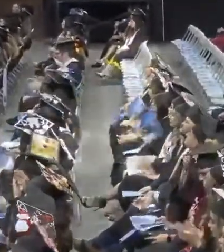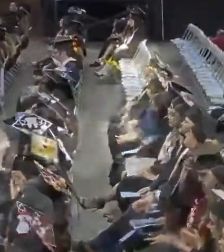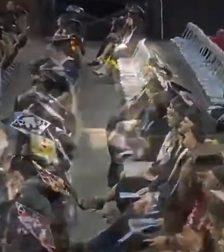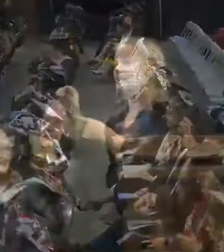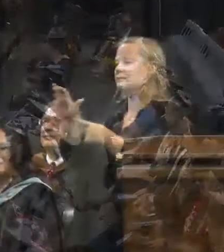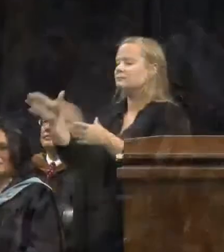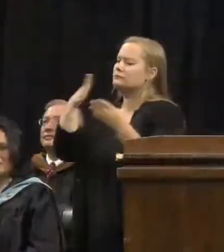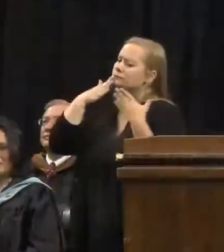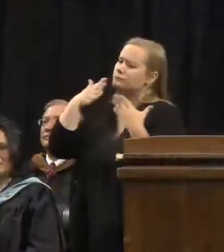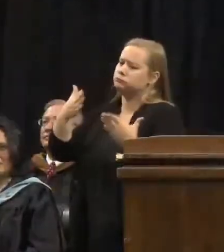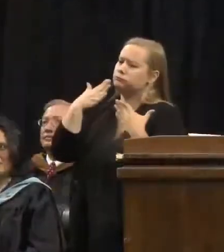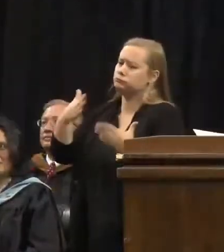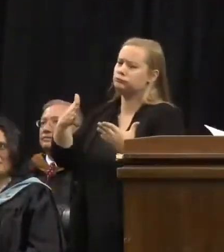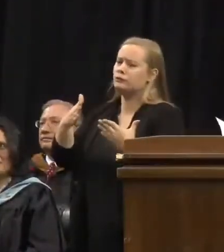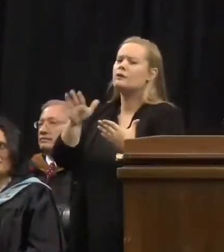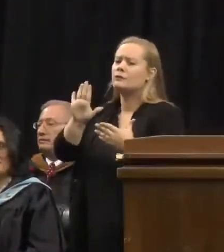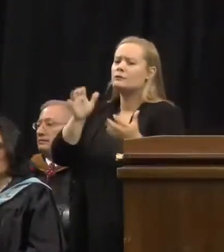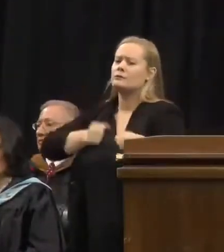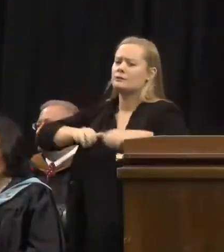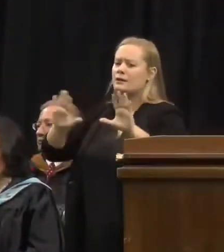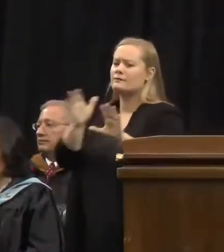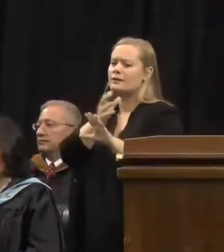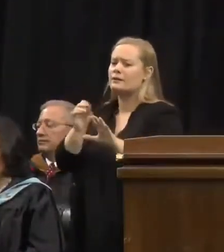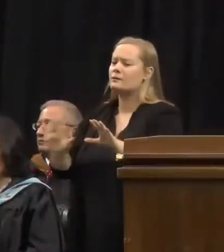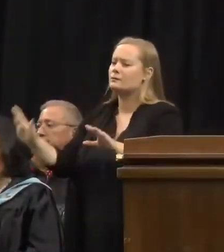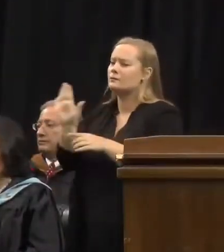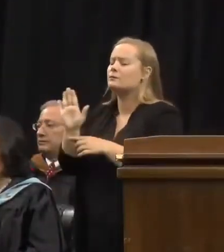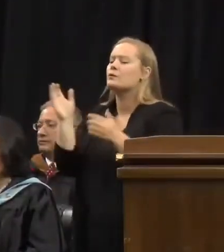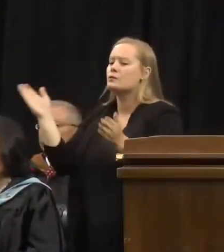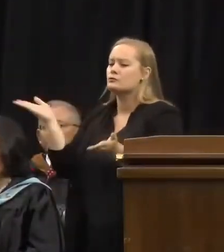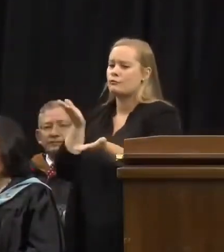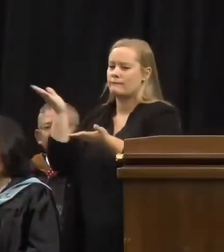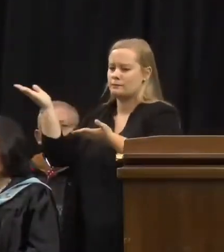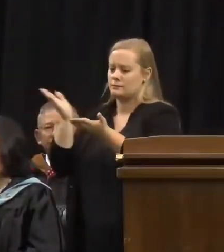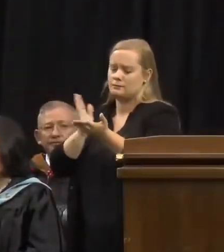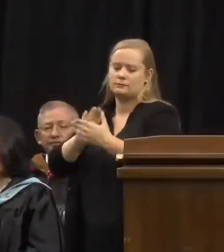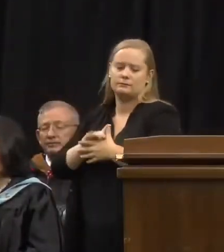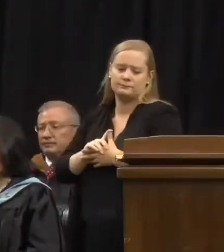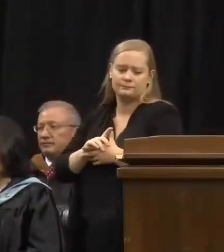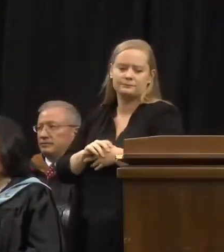DACC thanks you for your sacrifice and your service.